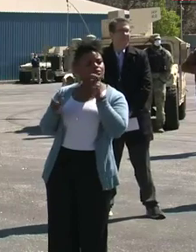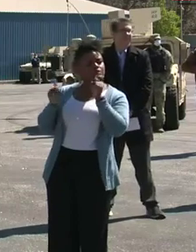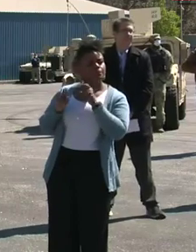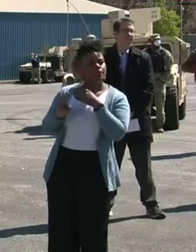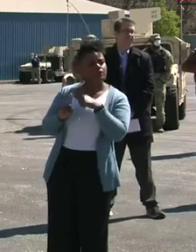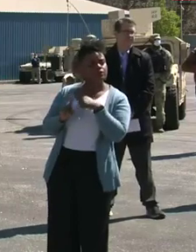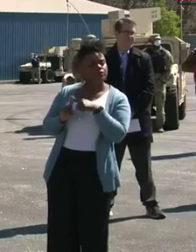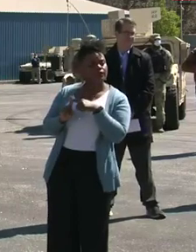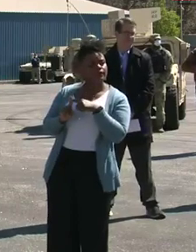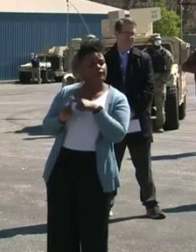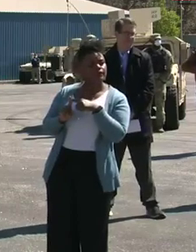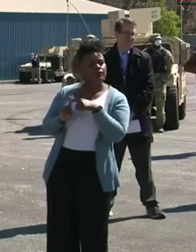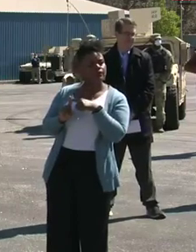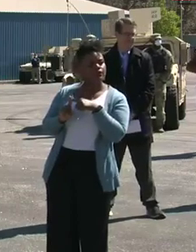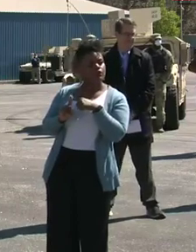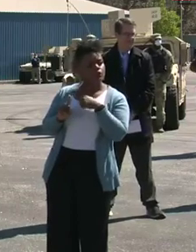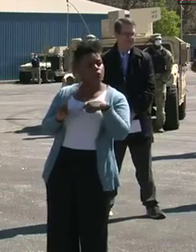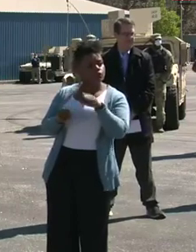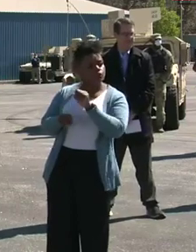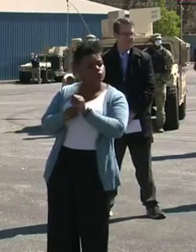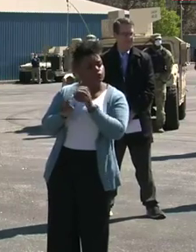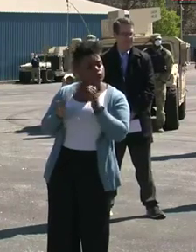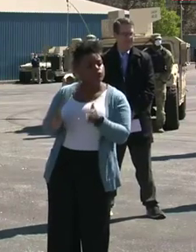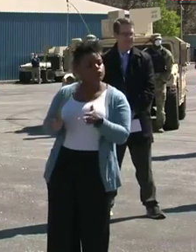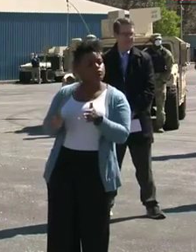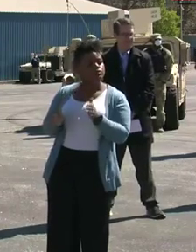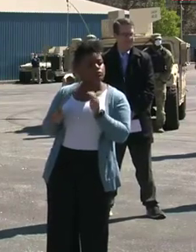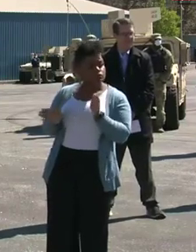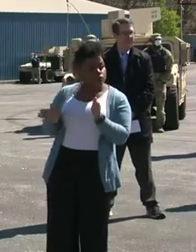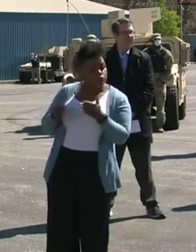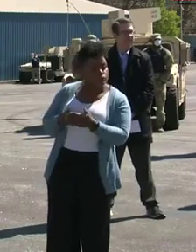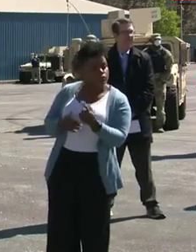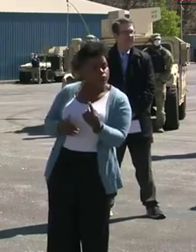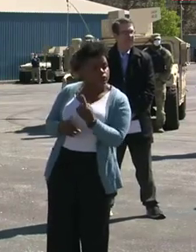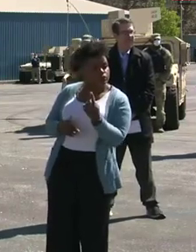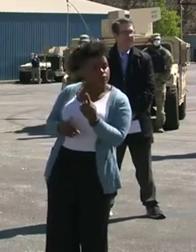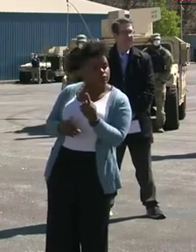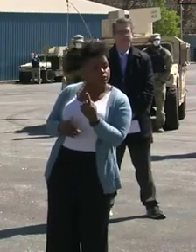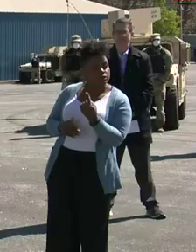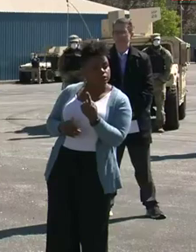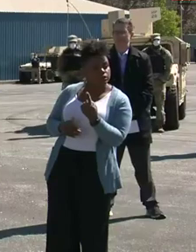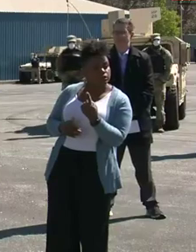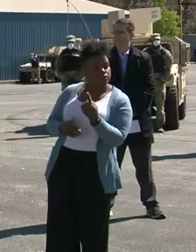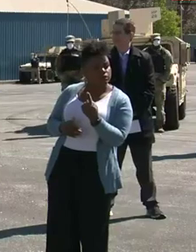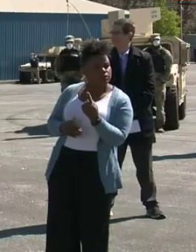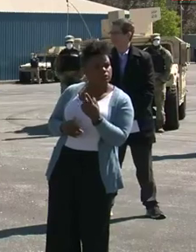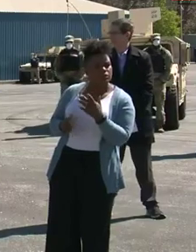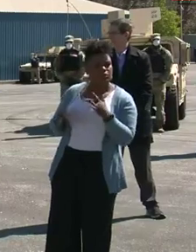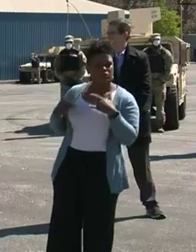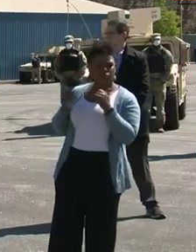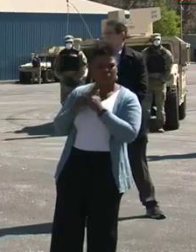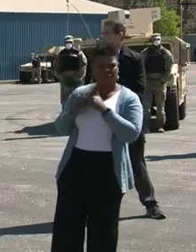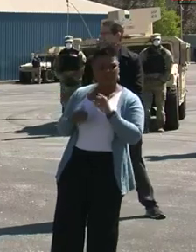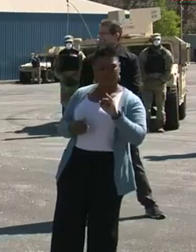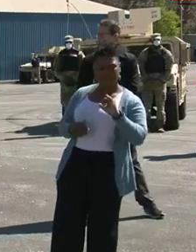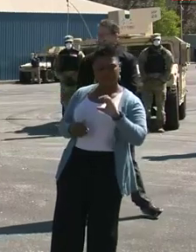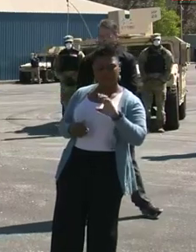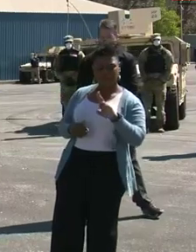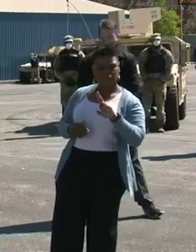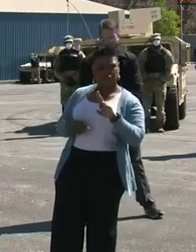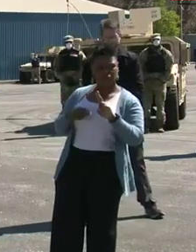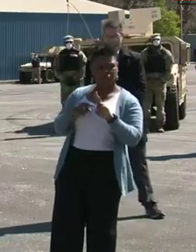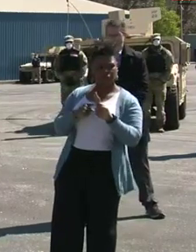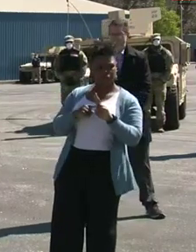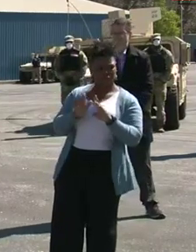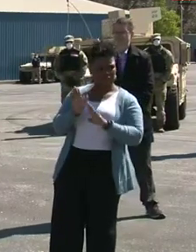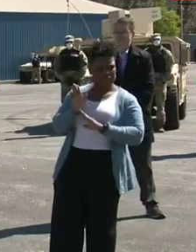quarantined? And also, where do things stand in getting the ICU launched? Let me ask Dr. Nesbitt to talk about what we